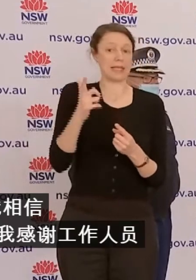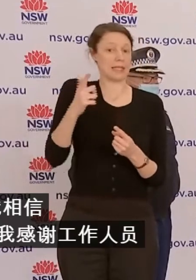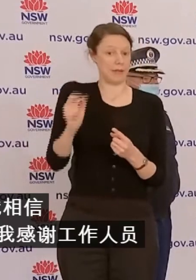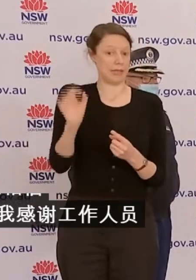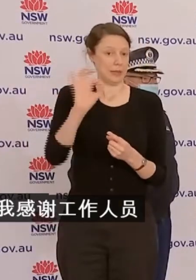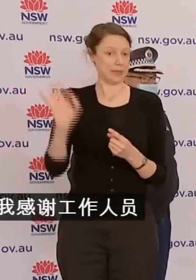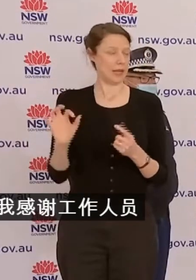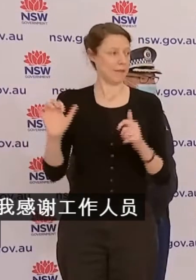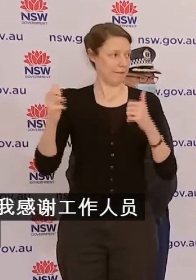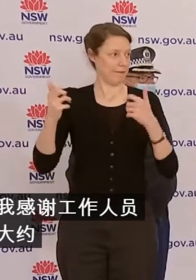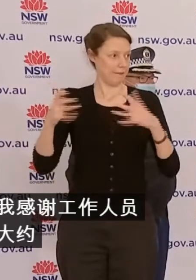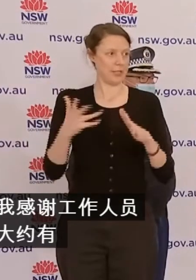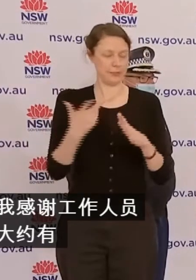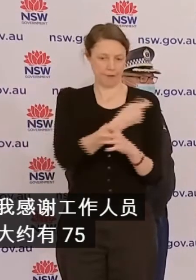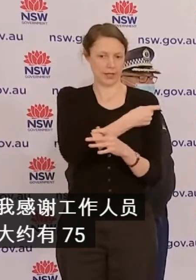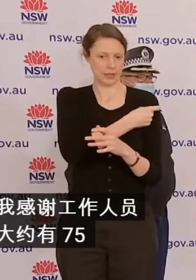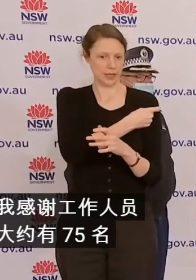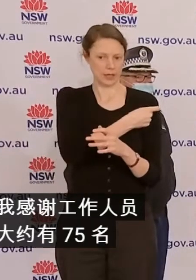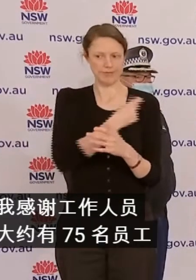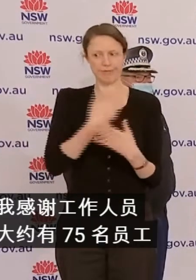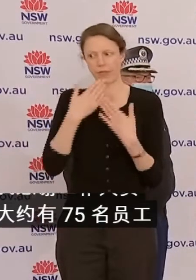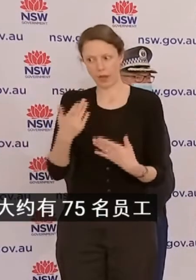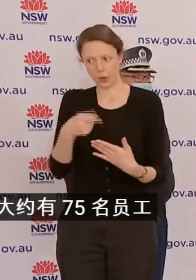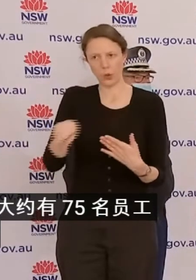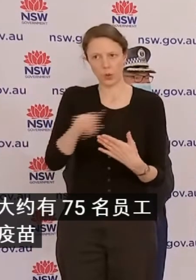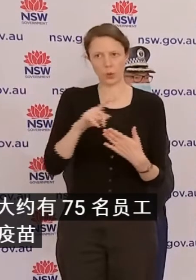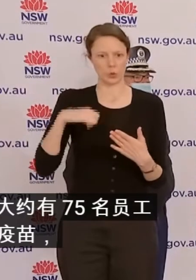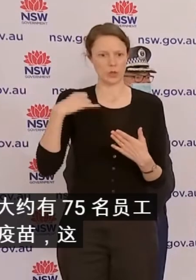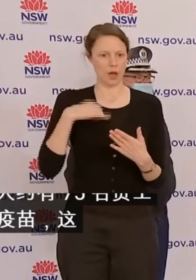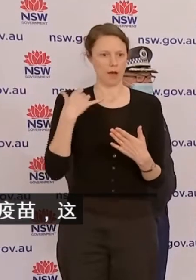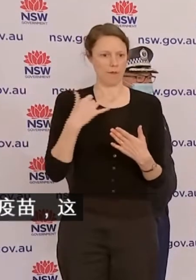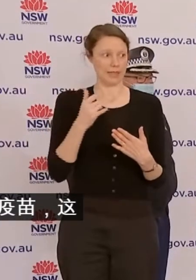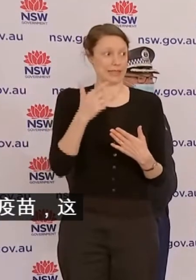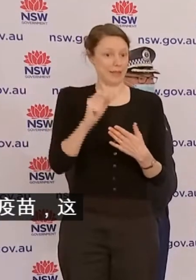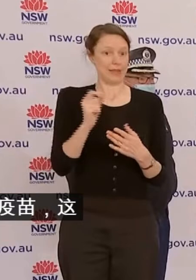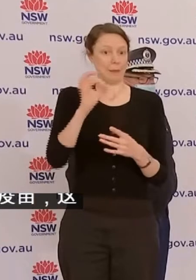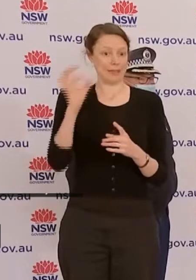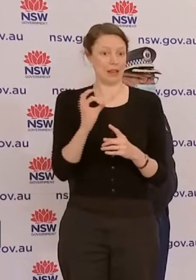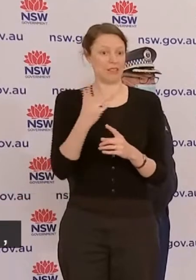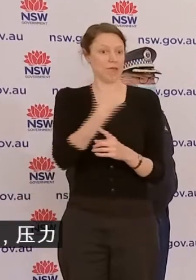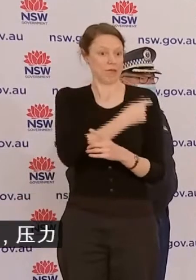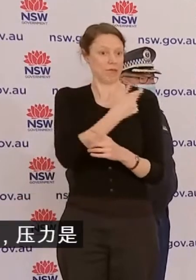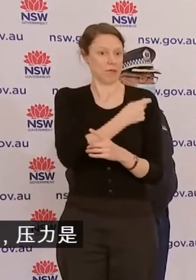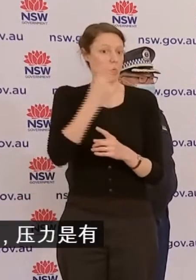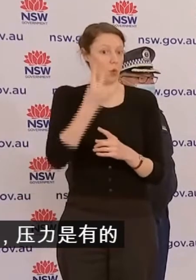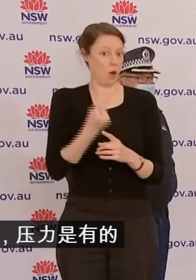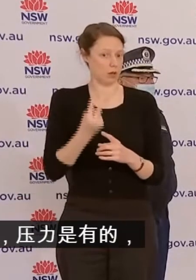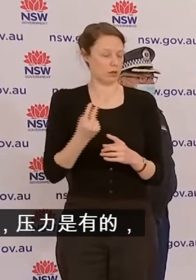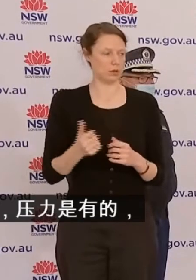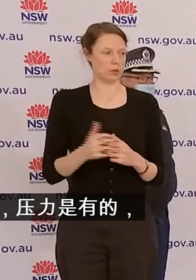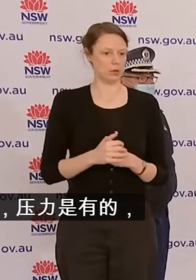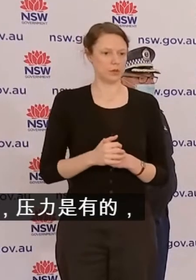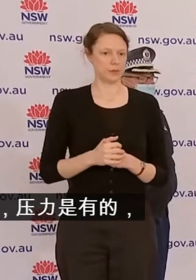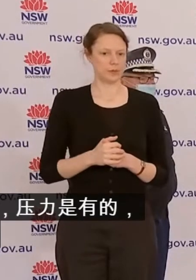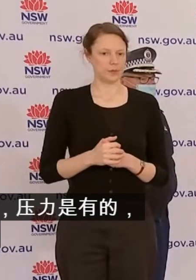for that. About 70-odd% of the staff in that ward are double vaccinated, so that's fantastic. But there are pressures, no